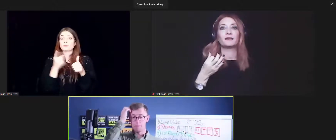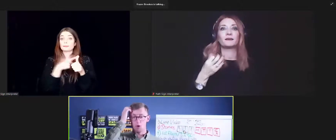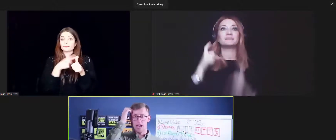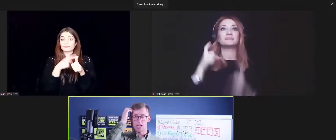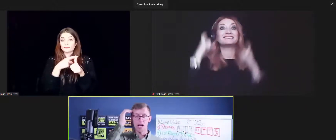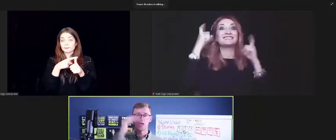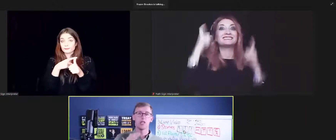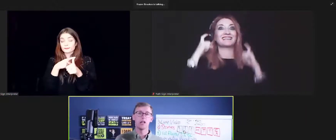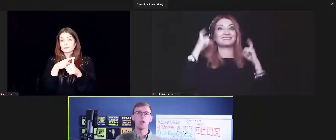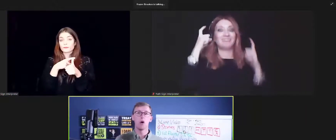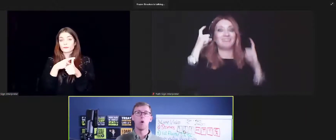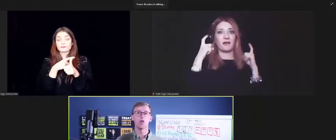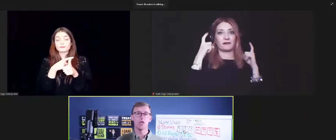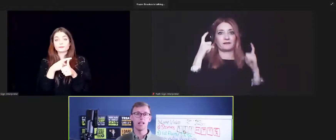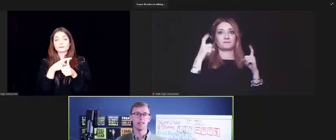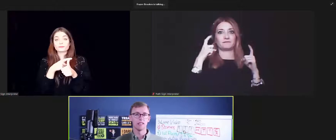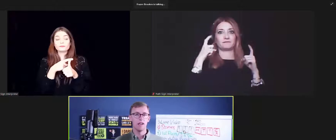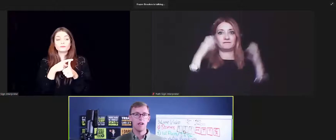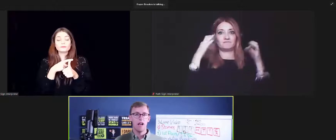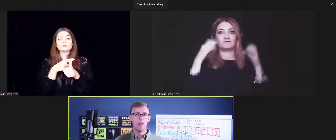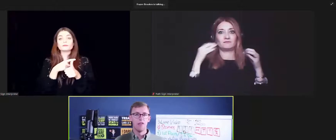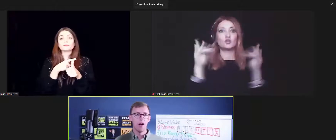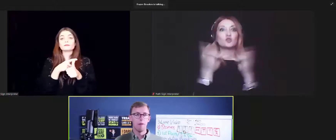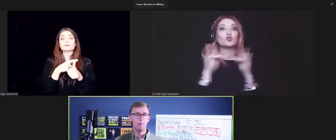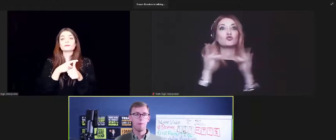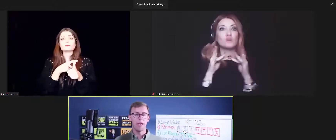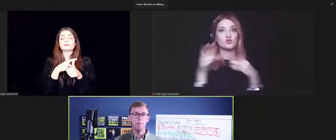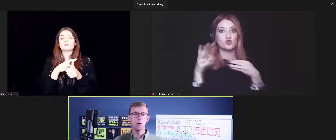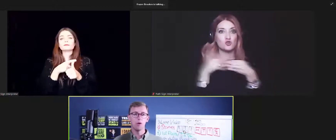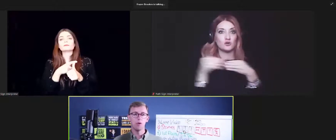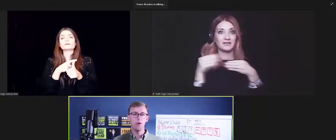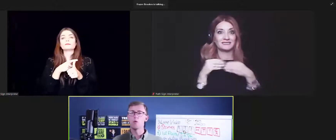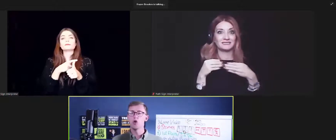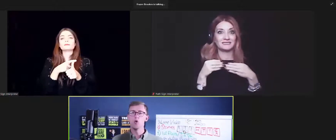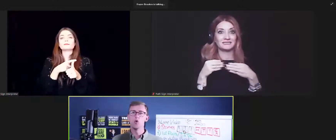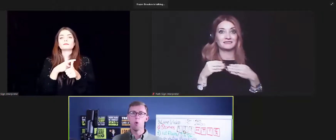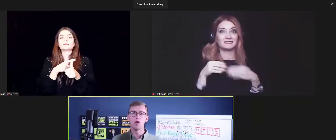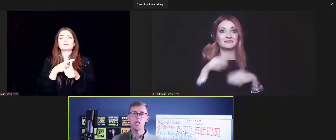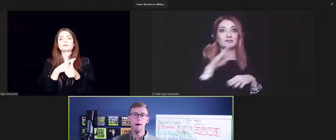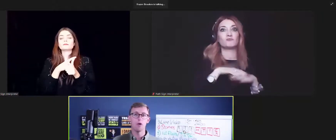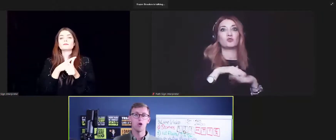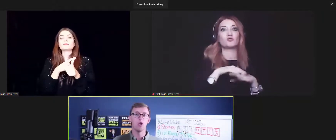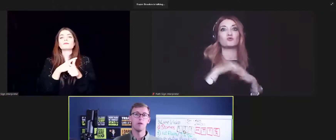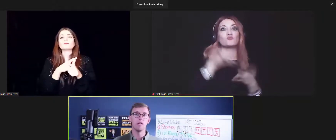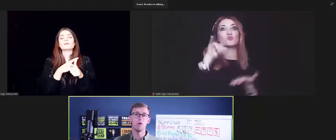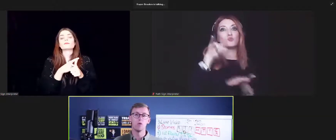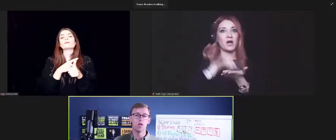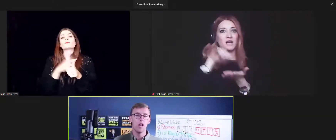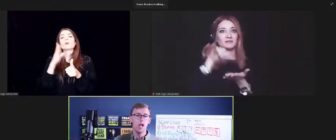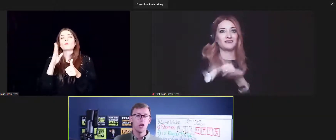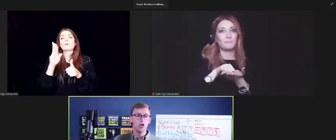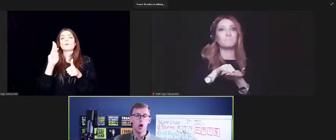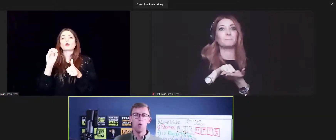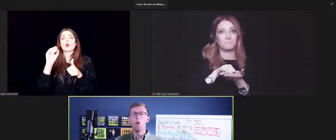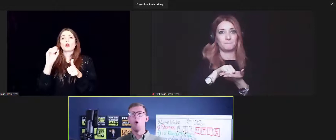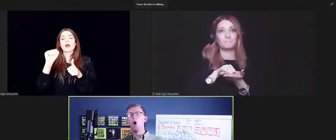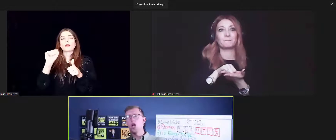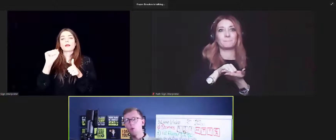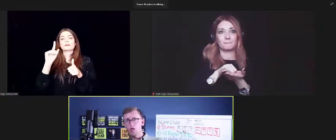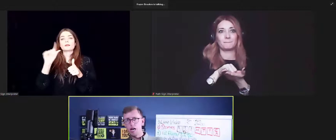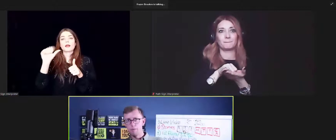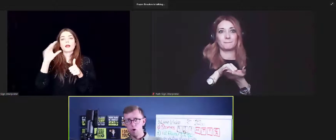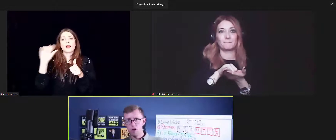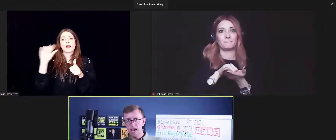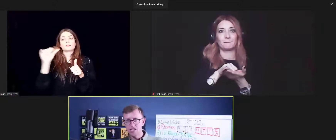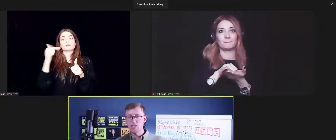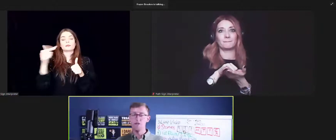WhatsApp broadcast. I still don't understand that people don't use WhatsApp how it should be used. So all a